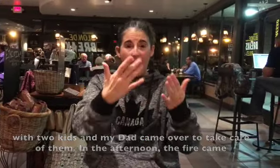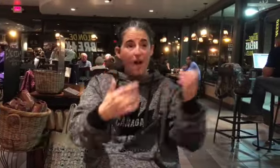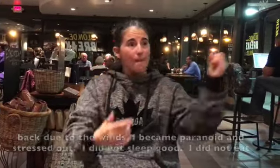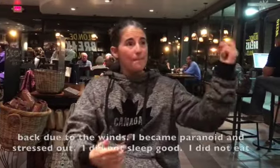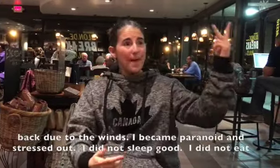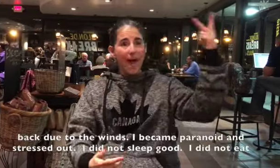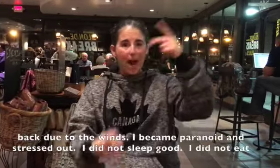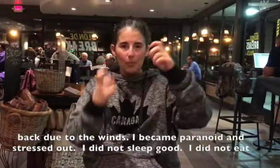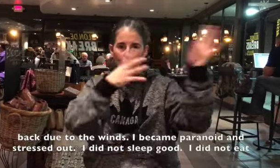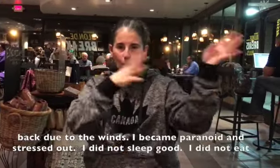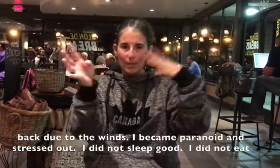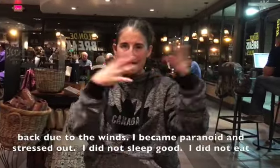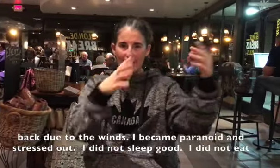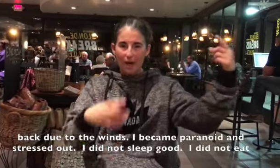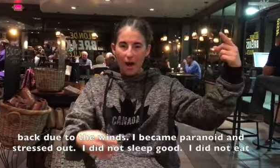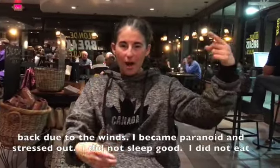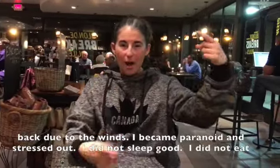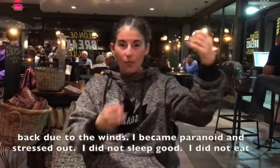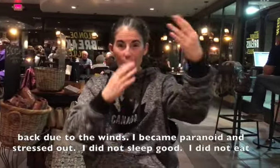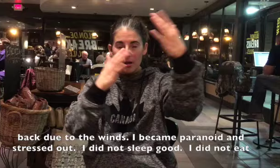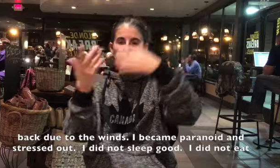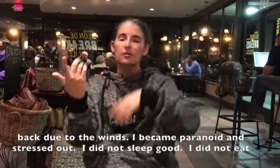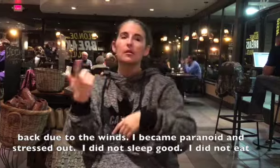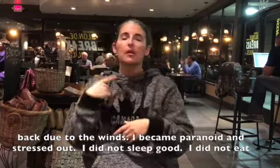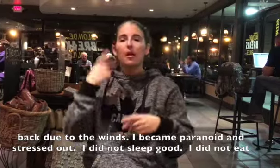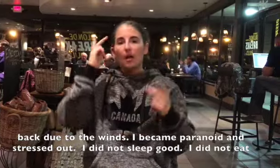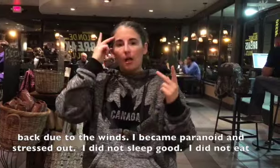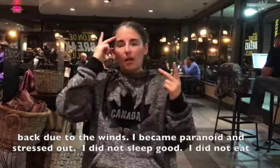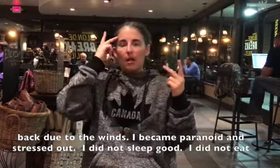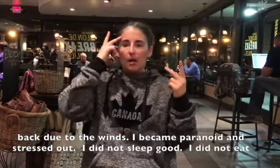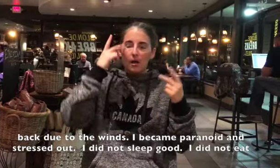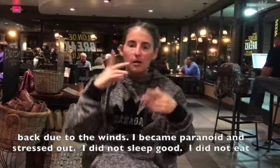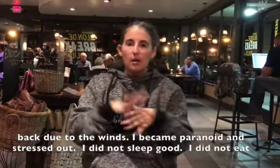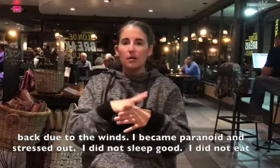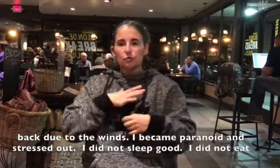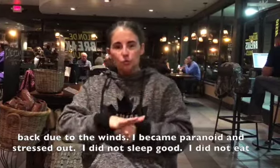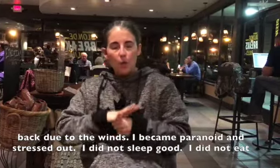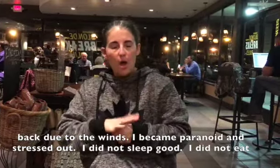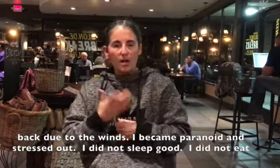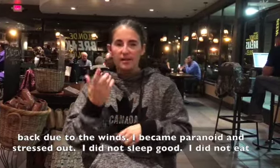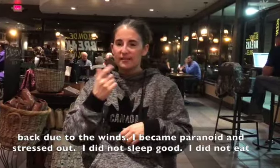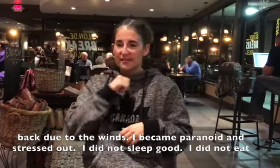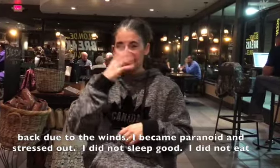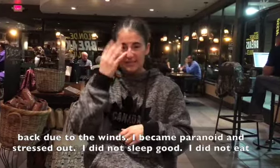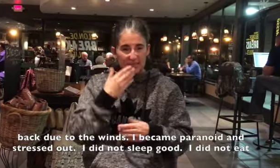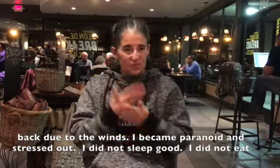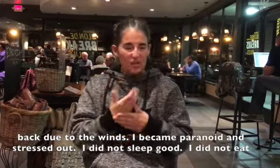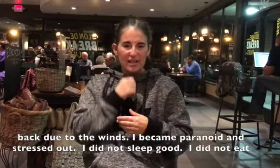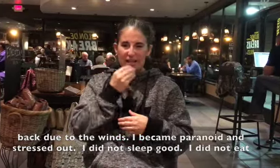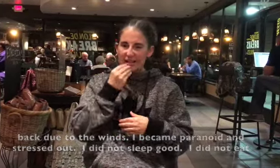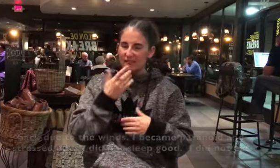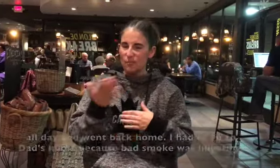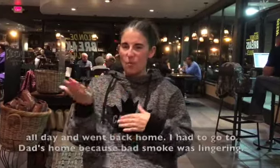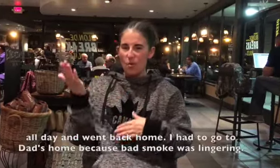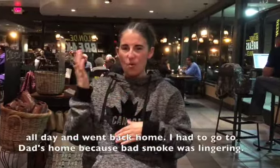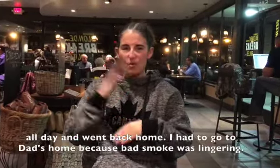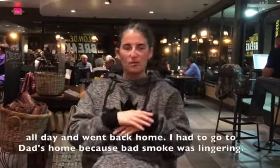afternoon, the fire came back due to the winds. I became paranoid and stressed out. I didn't sleep good that